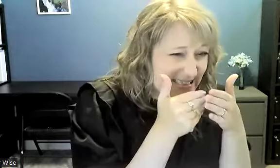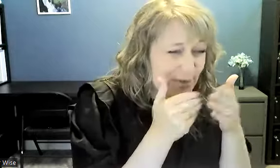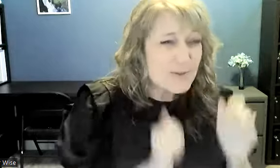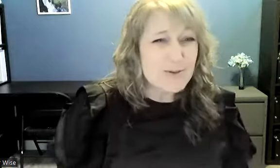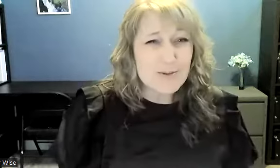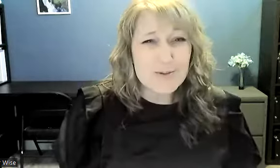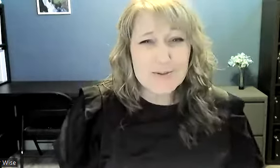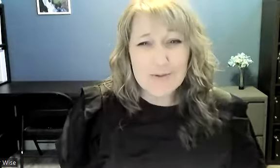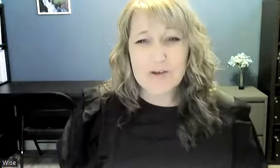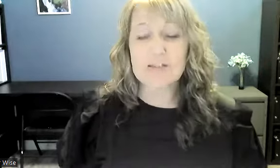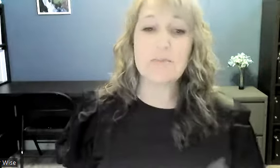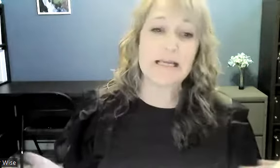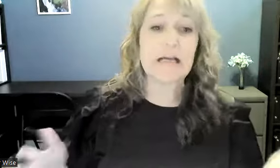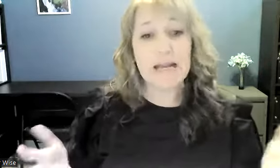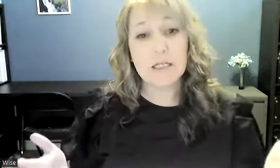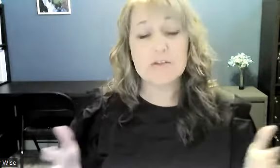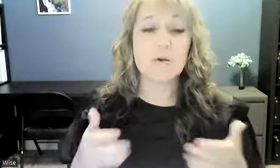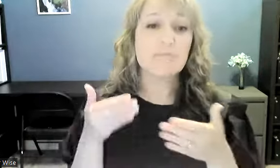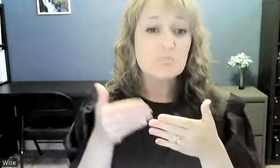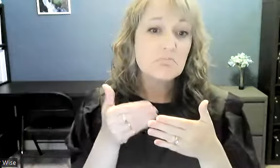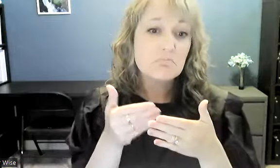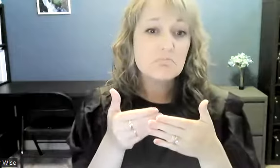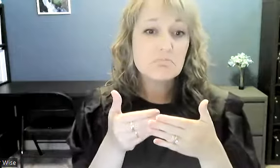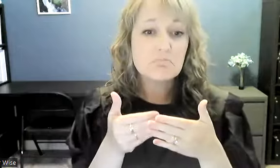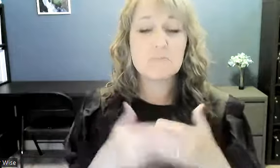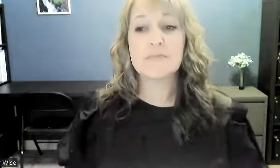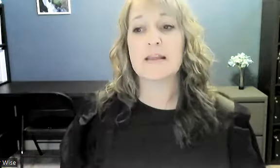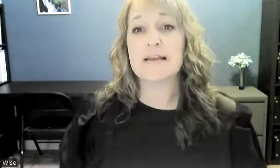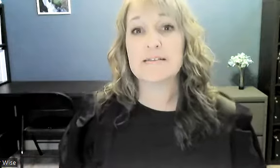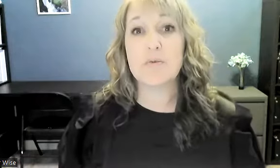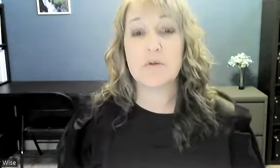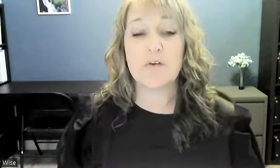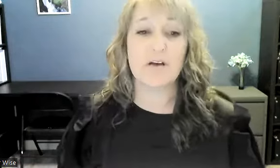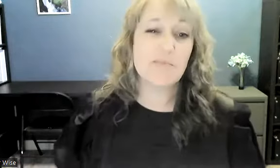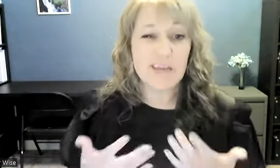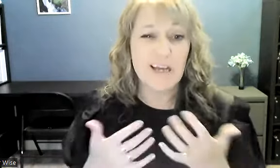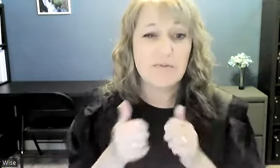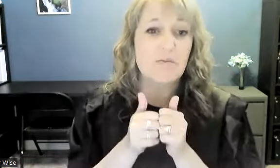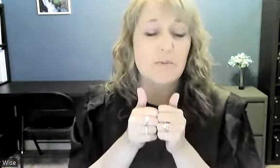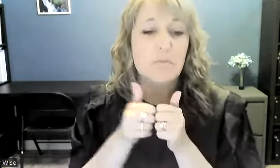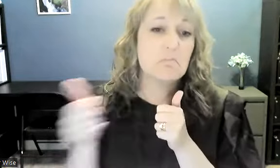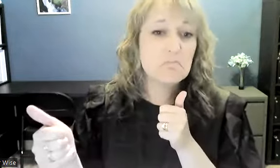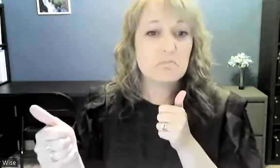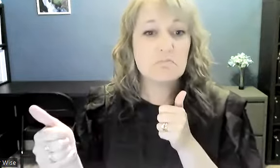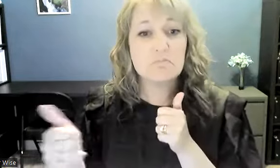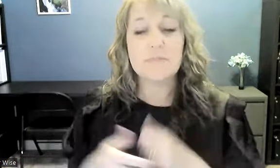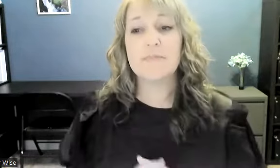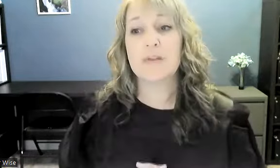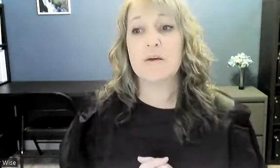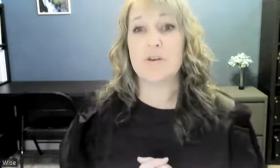So close. If I'm like kind of close to it, same thing with far. If I'm kind of far from it, if